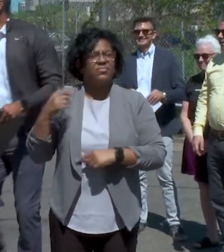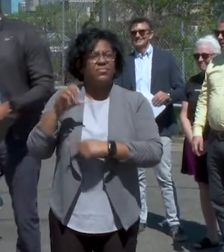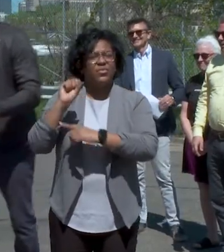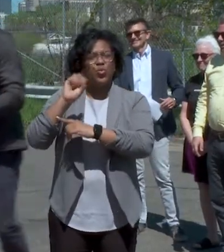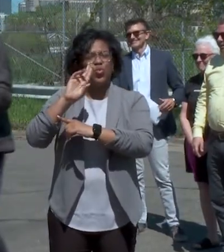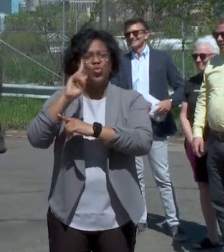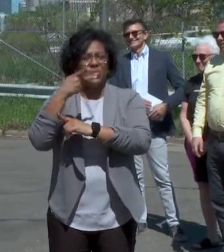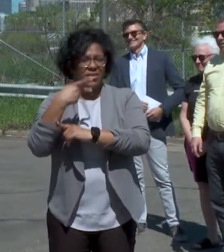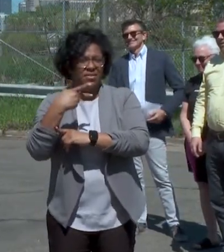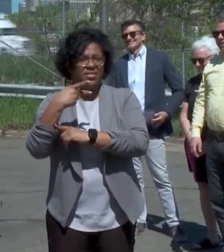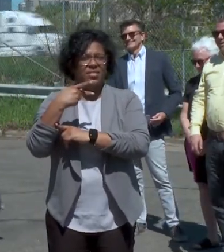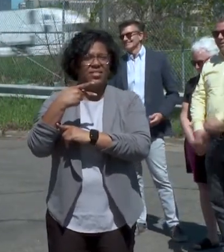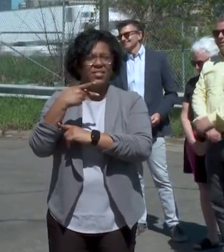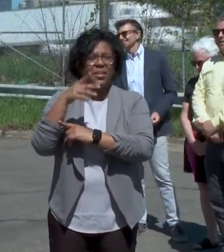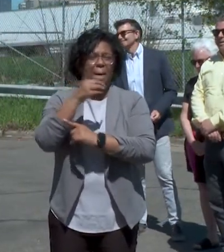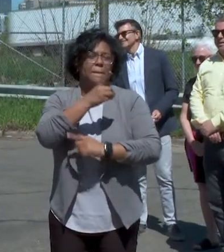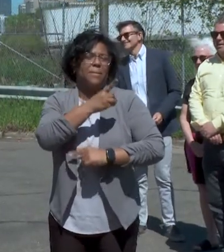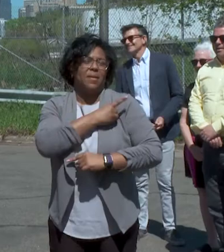Thank you.